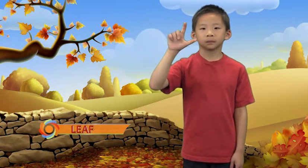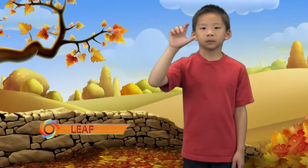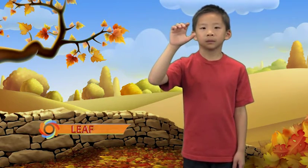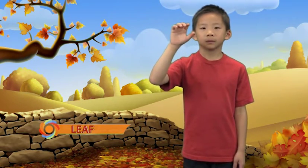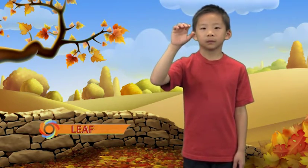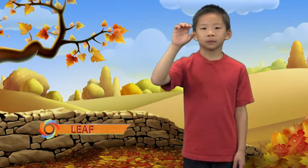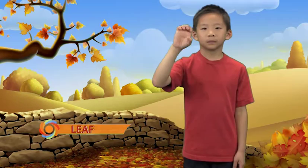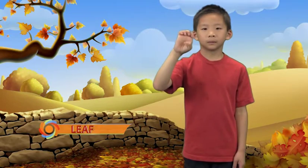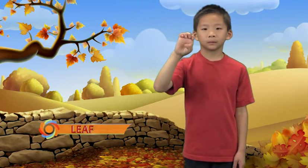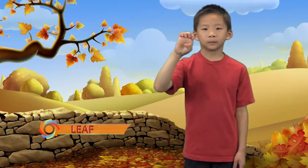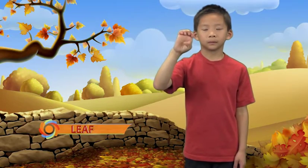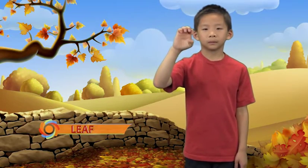Leaf.